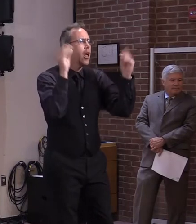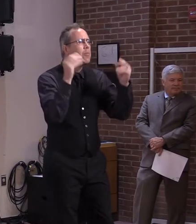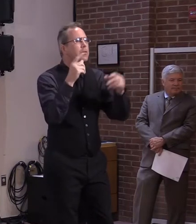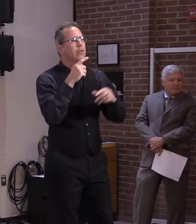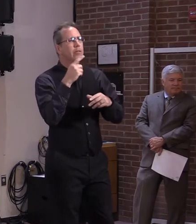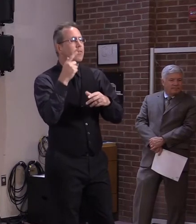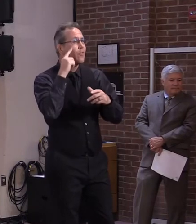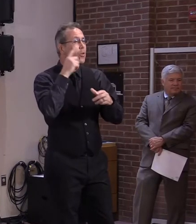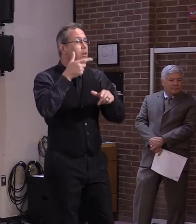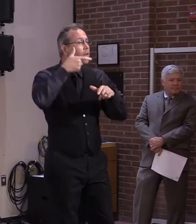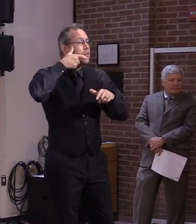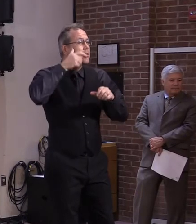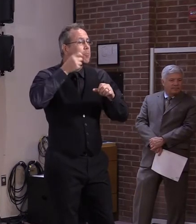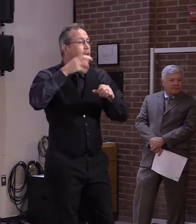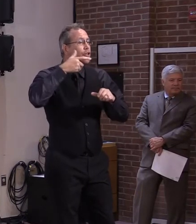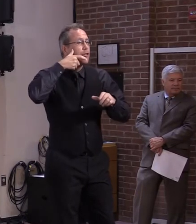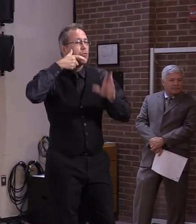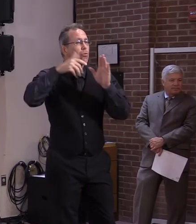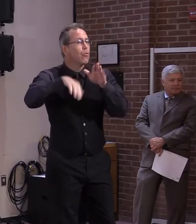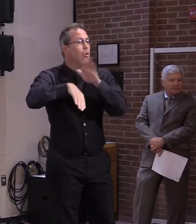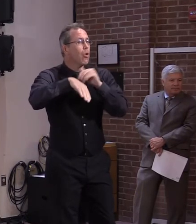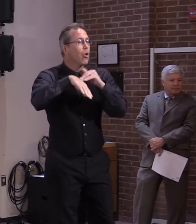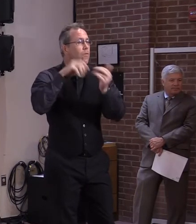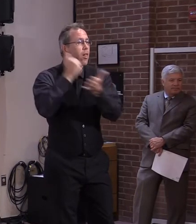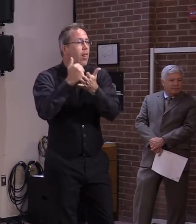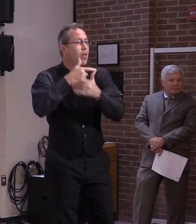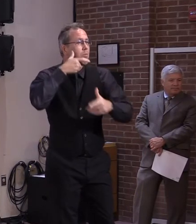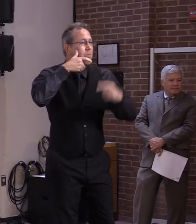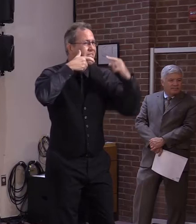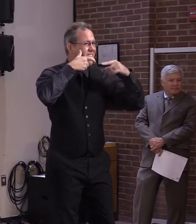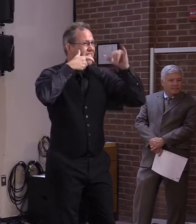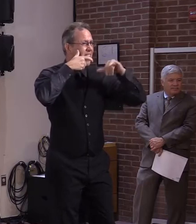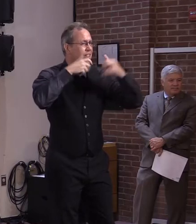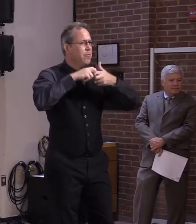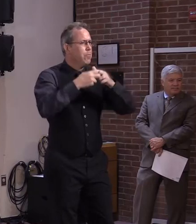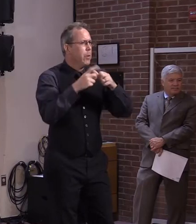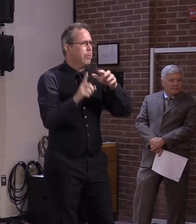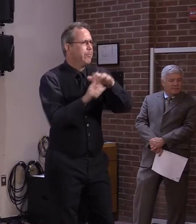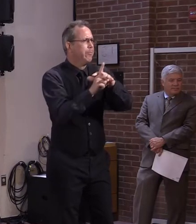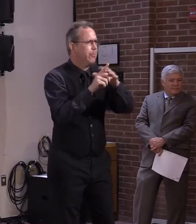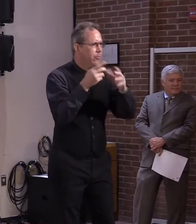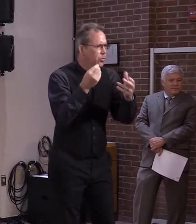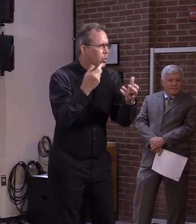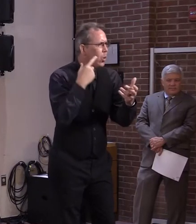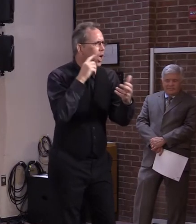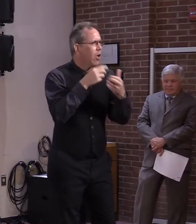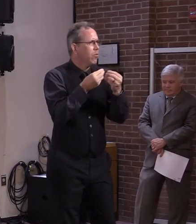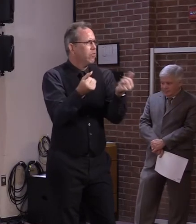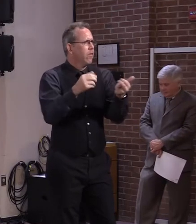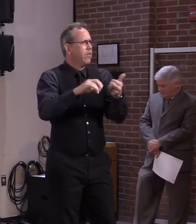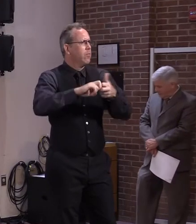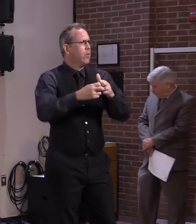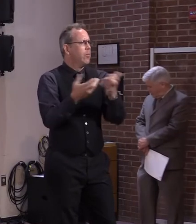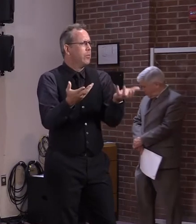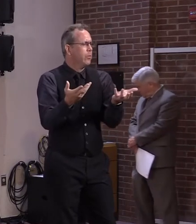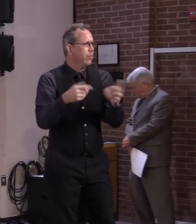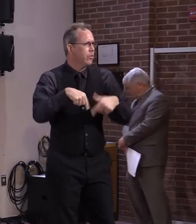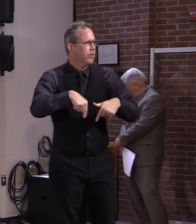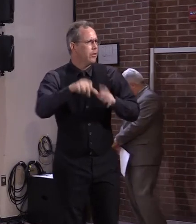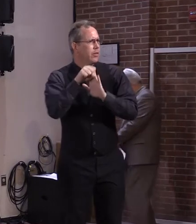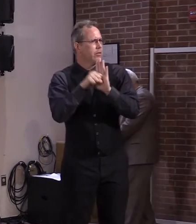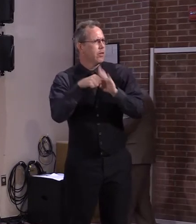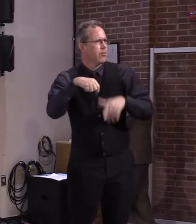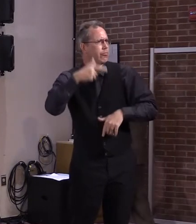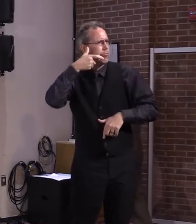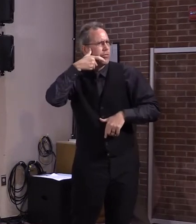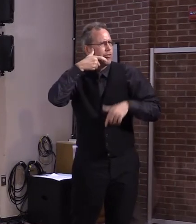that apparently the state police dispatchers have been told to take all the case information and the traffic